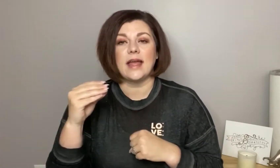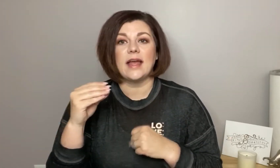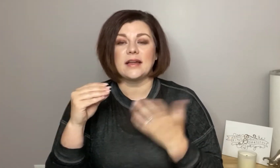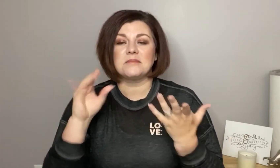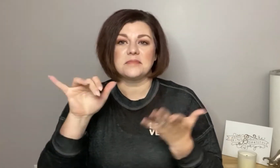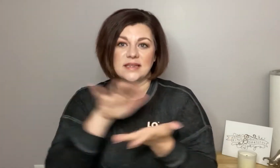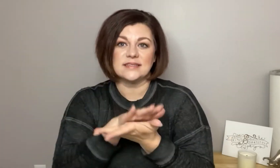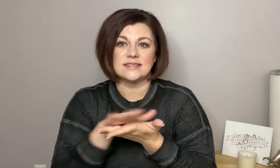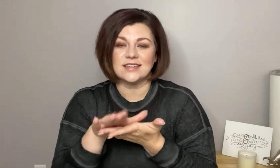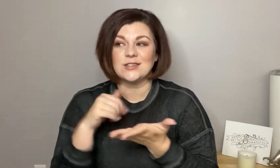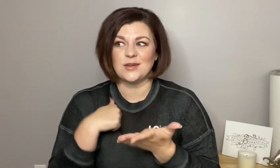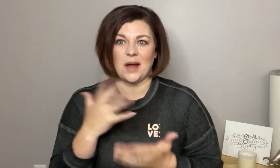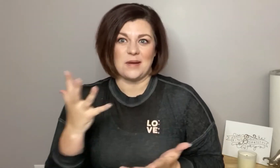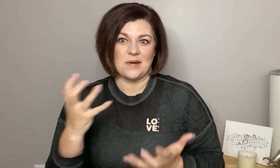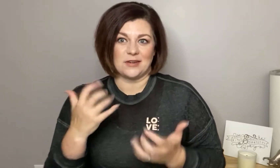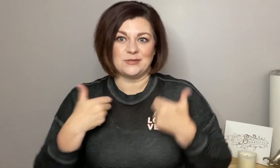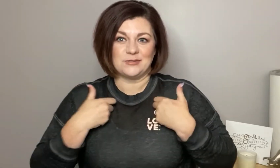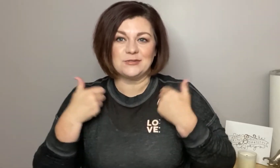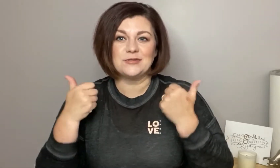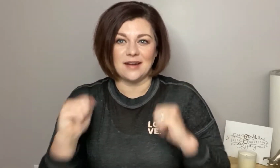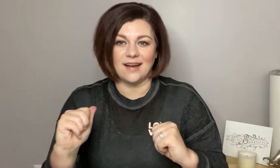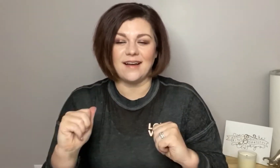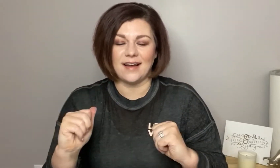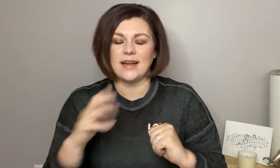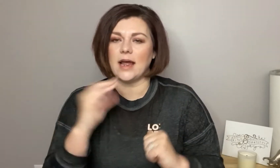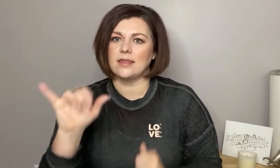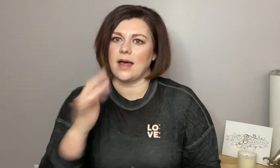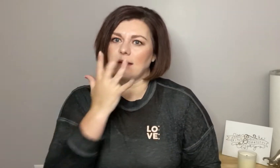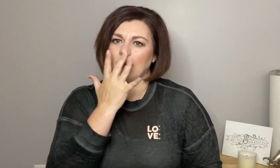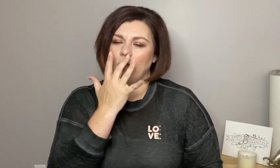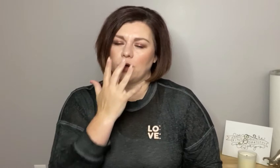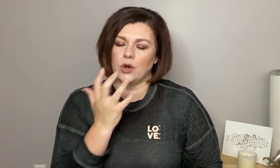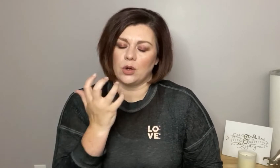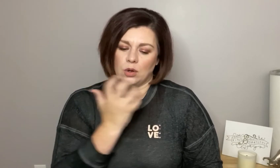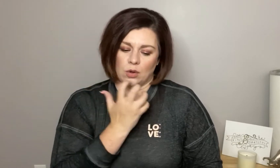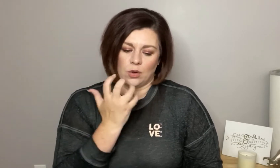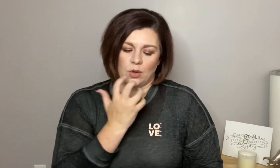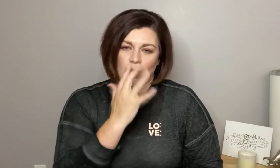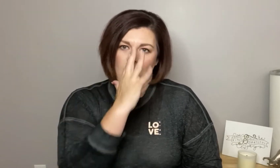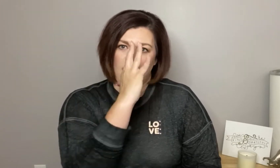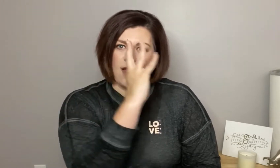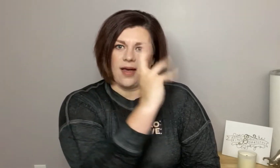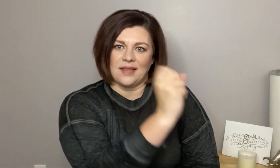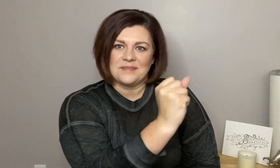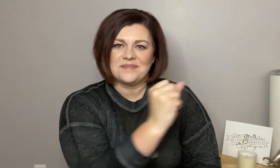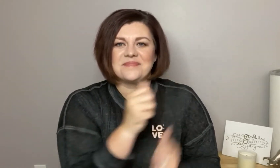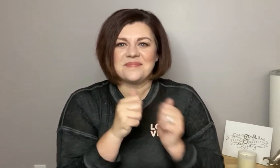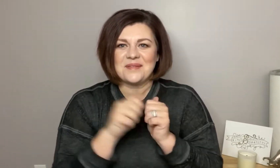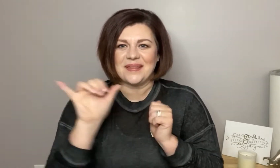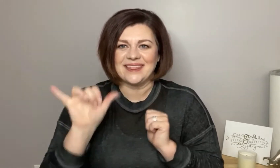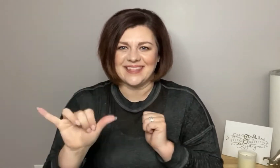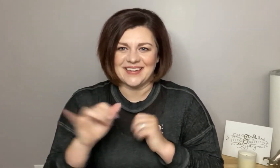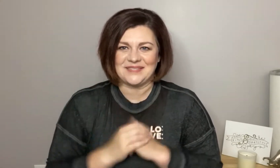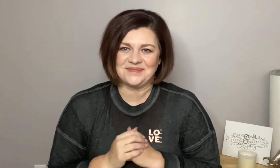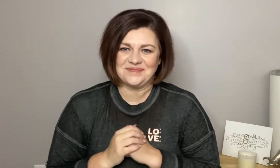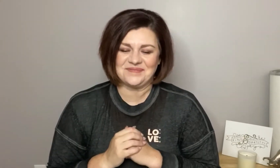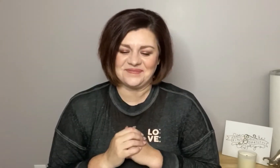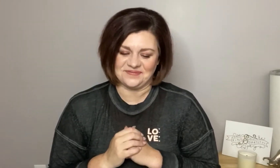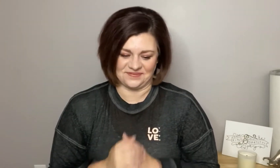pigmented, and so that's one of the reasons that I want to try that, and the colors in that palette are just so